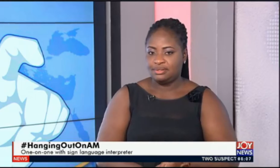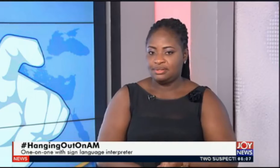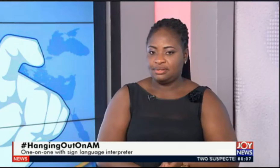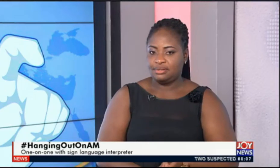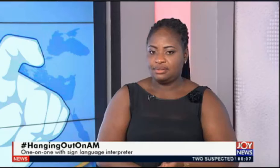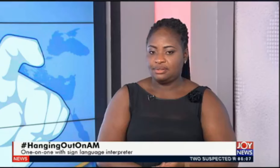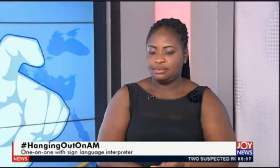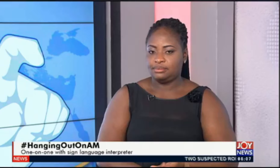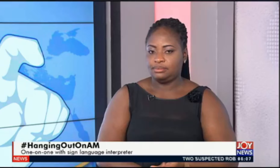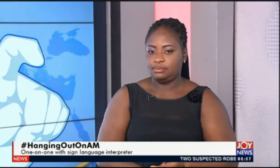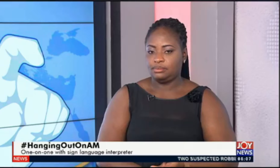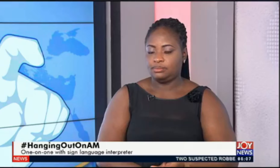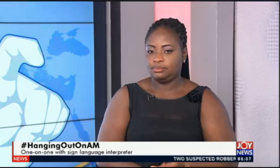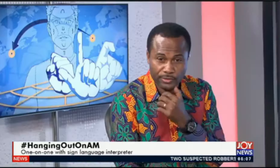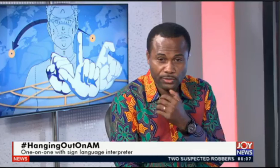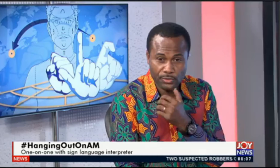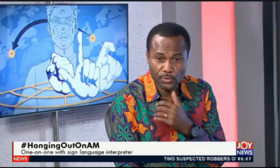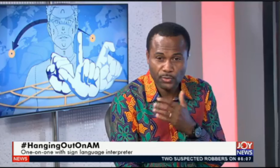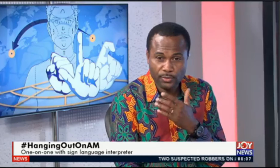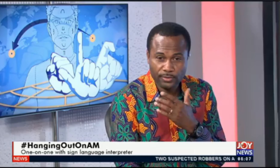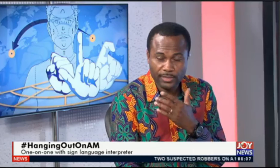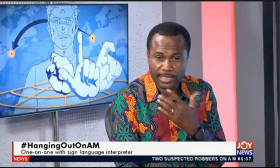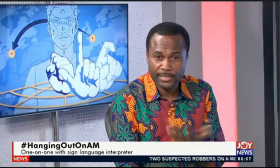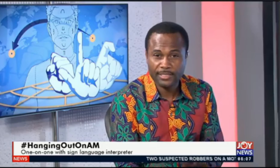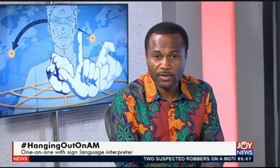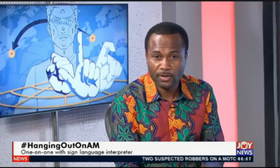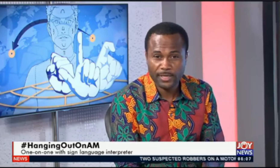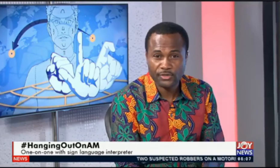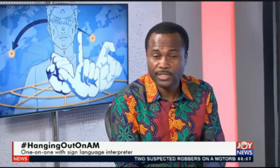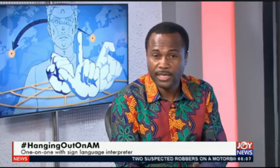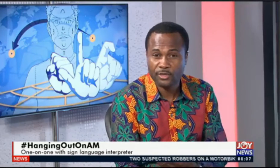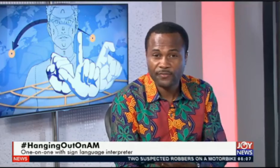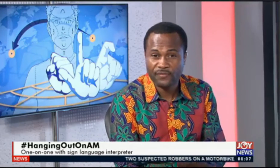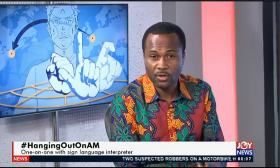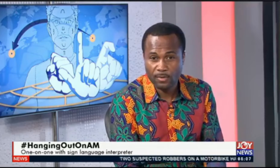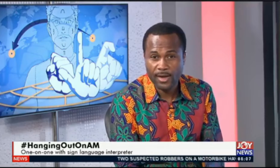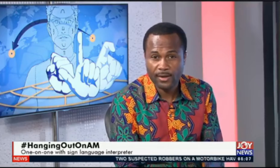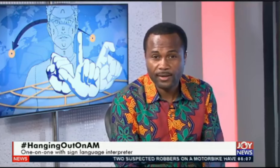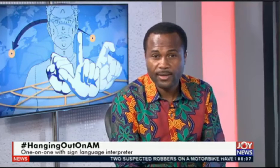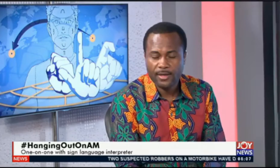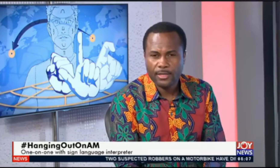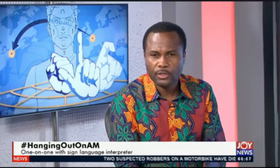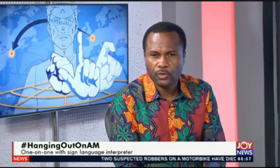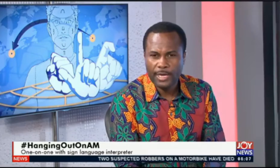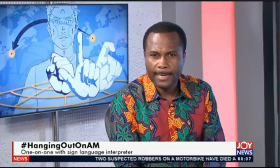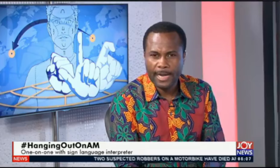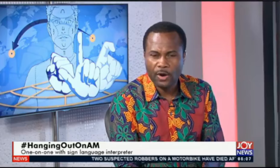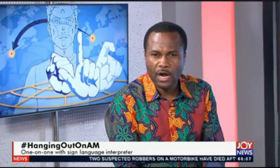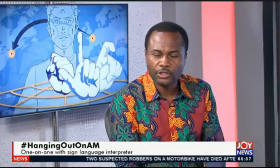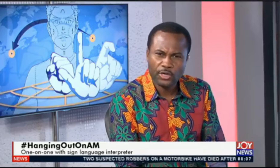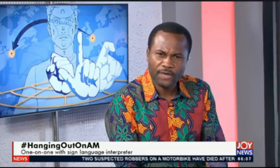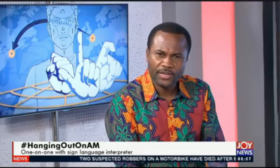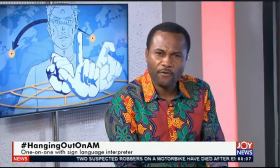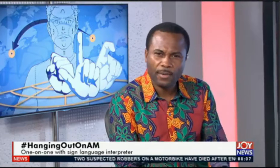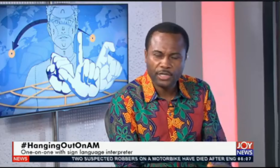it. And since then, you decided to develop the interest and you've never looked back? Never. So